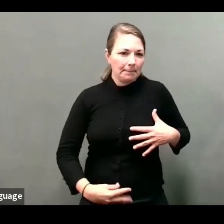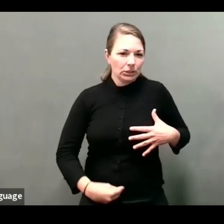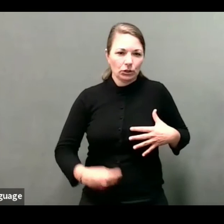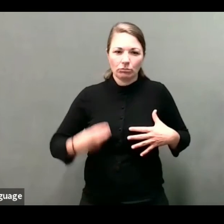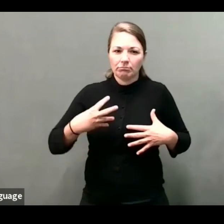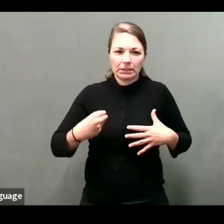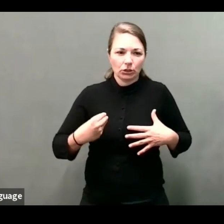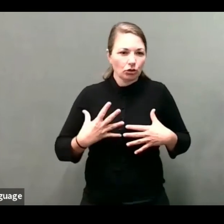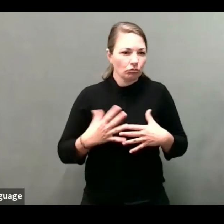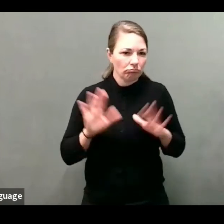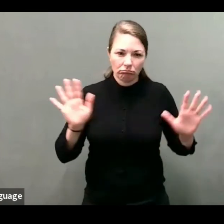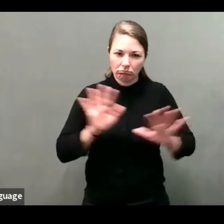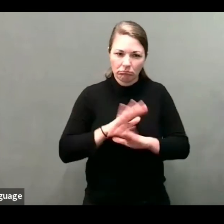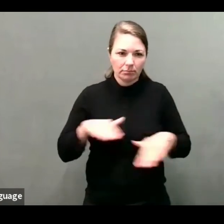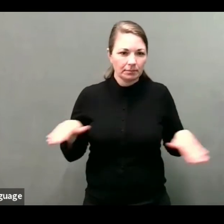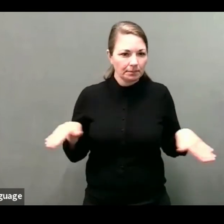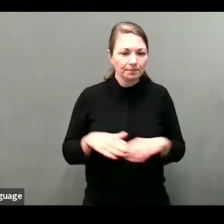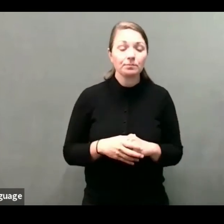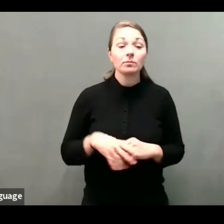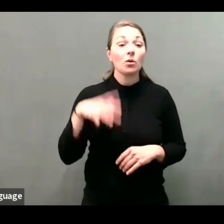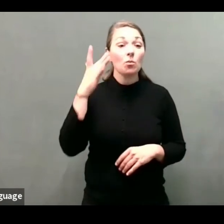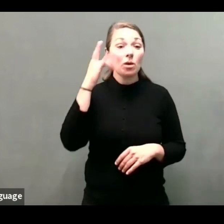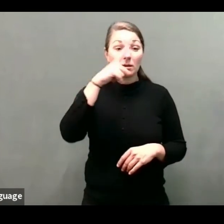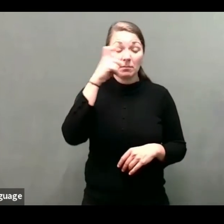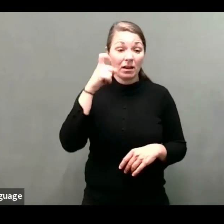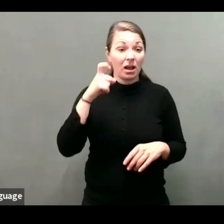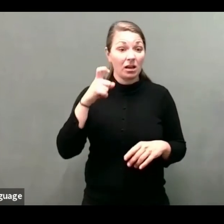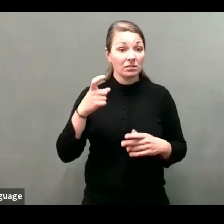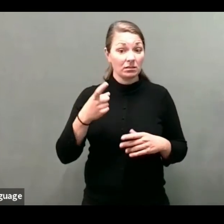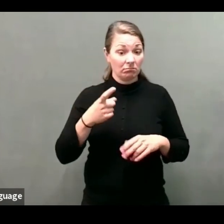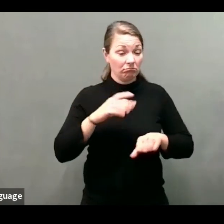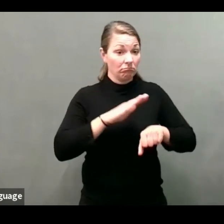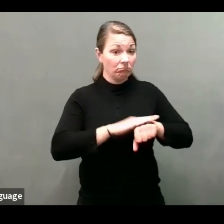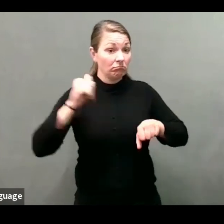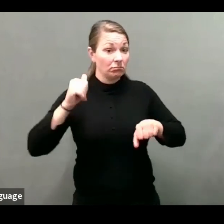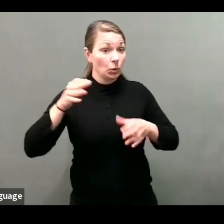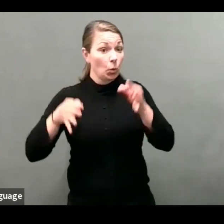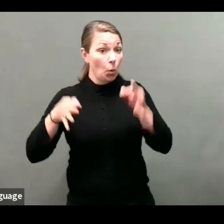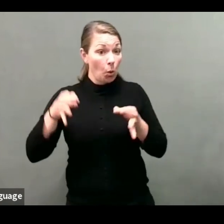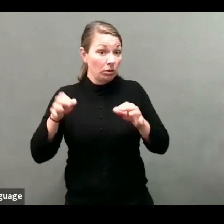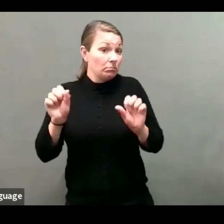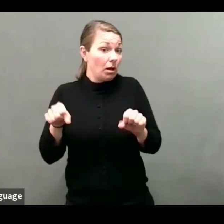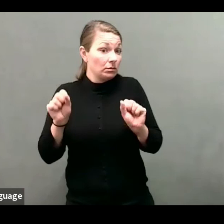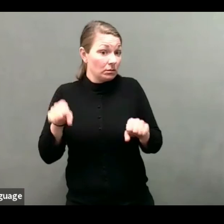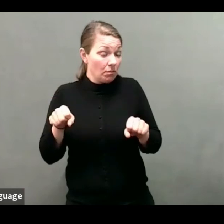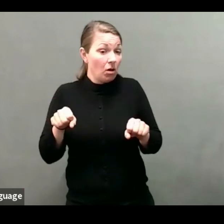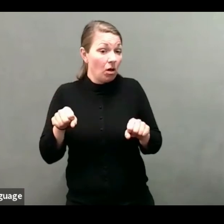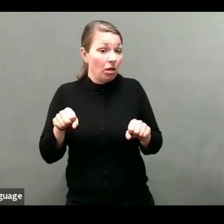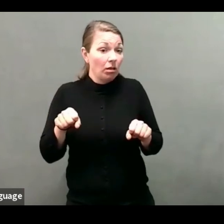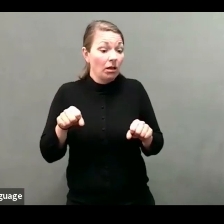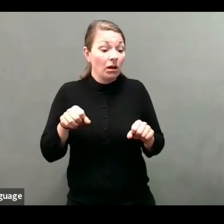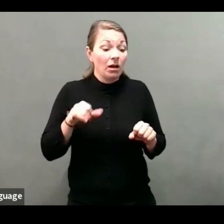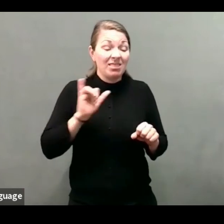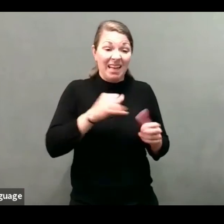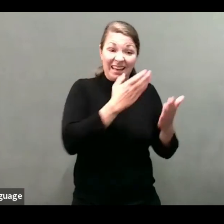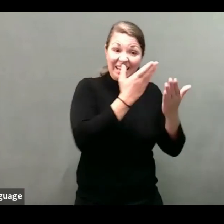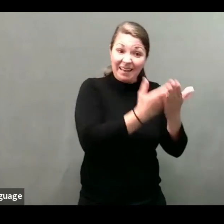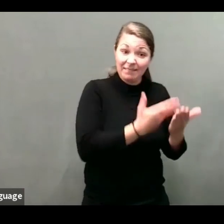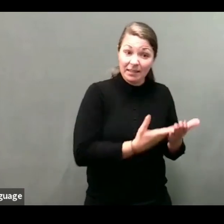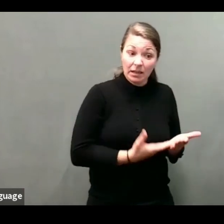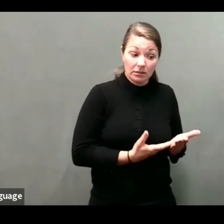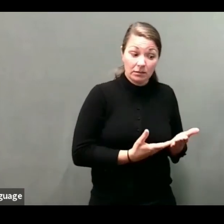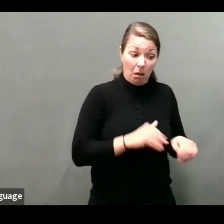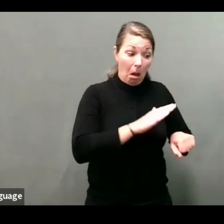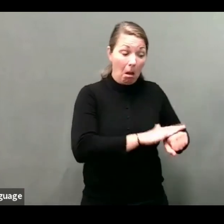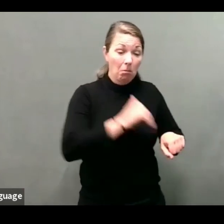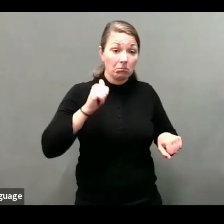could be subpoenaed if an investigation goes forward and if it ends up in court. And we just know it's not typically